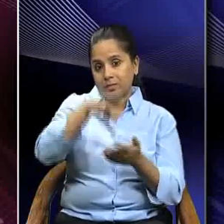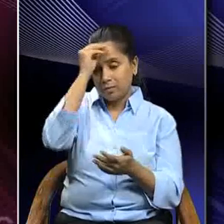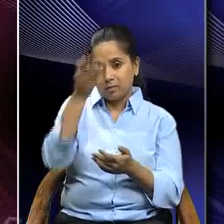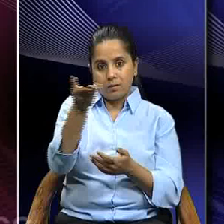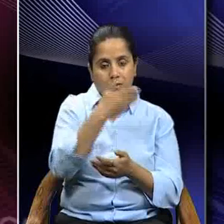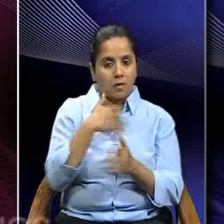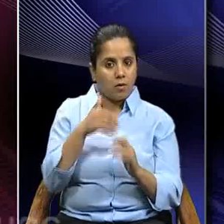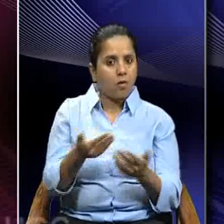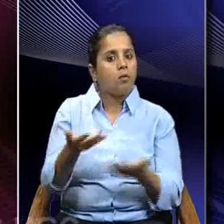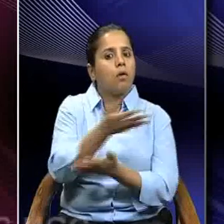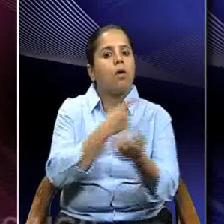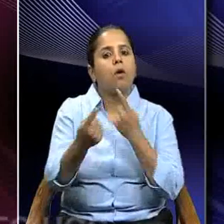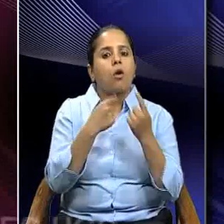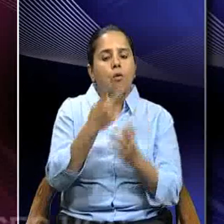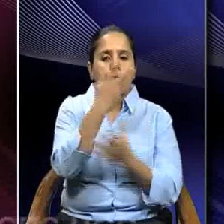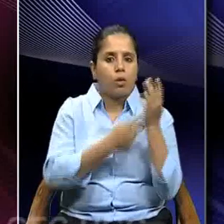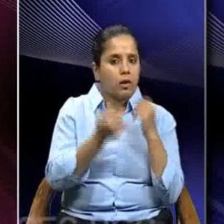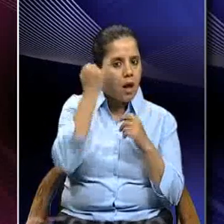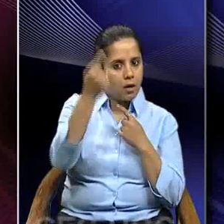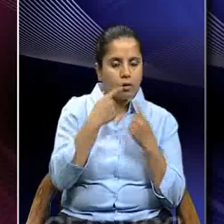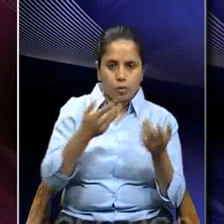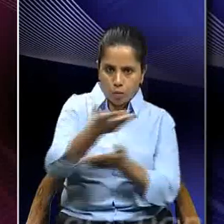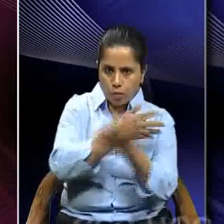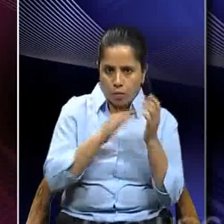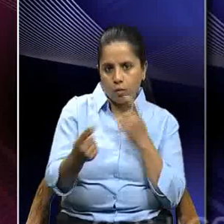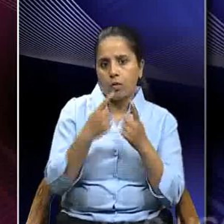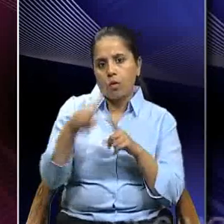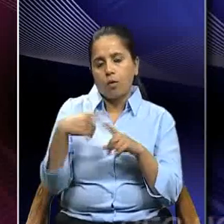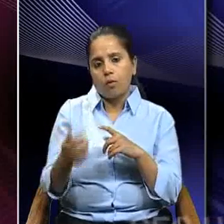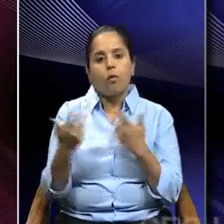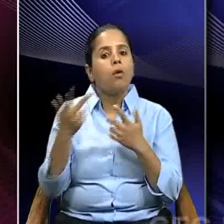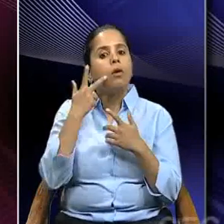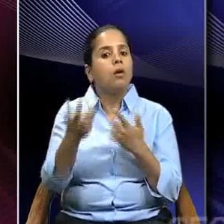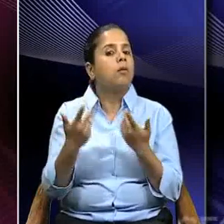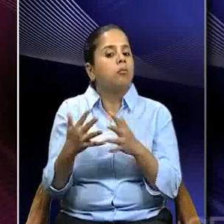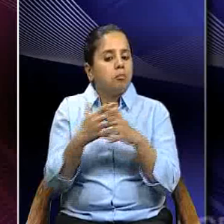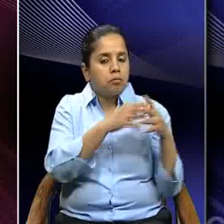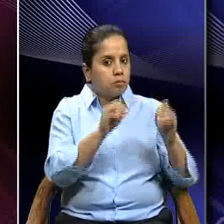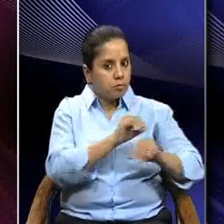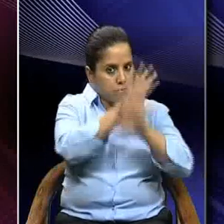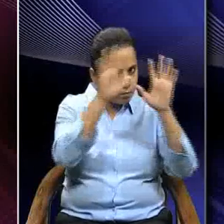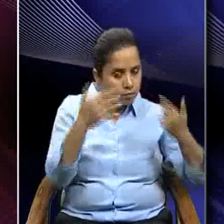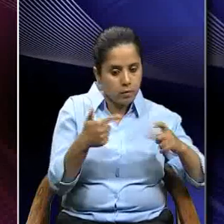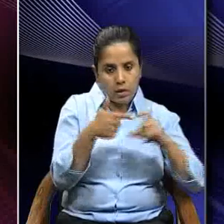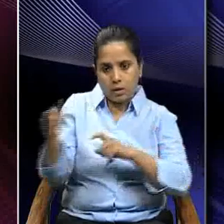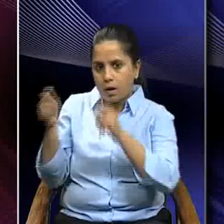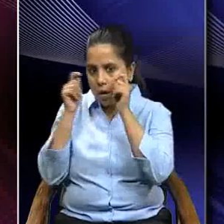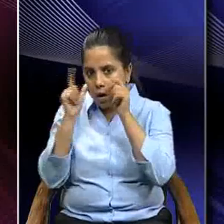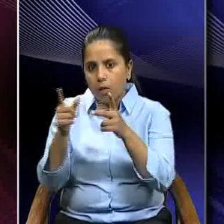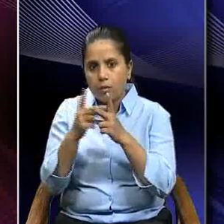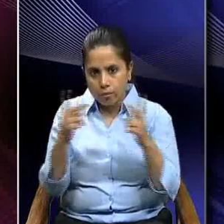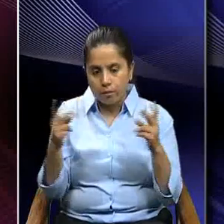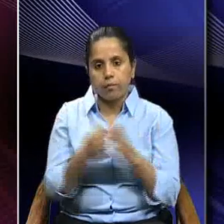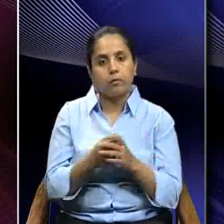have discussed about both the ideas. We talked about the Western Enlightenment, we discussed about Eastern Awakening, and